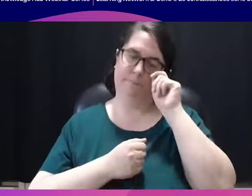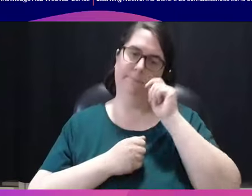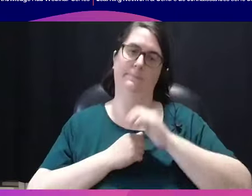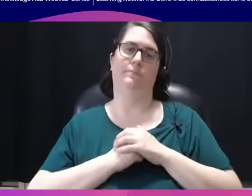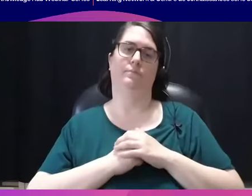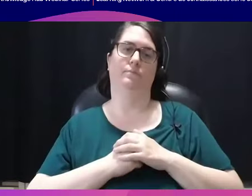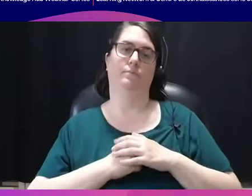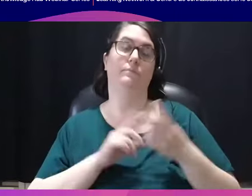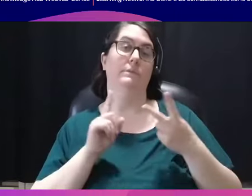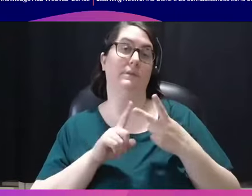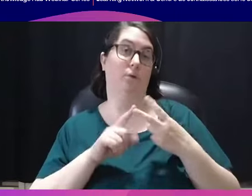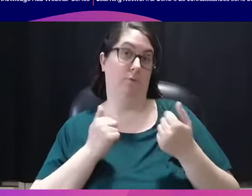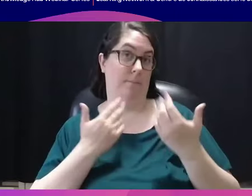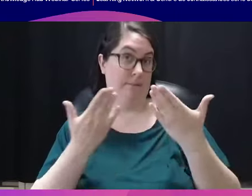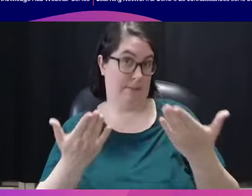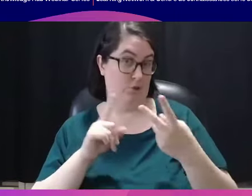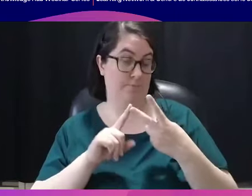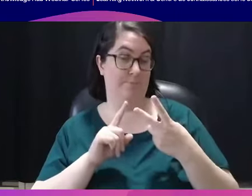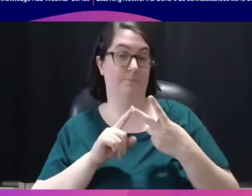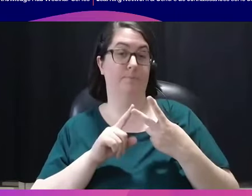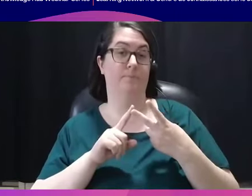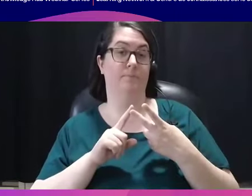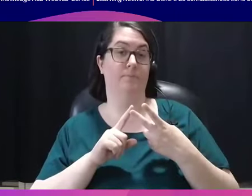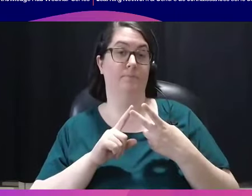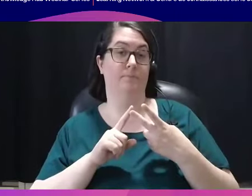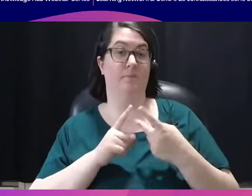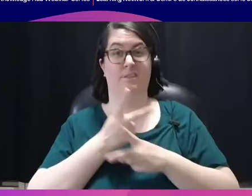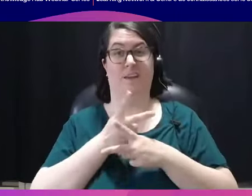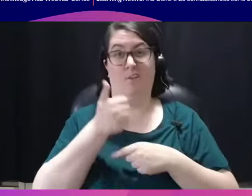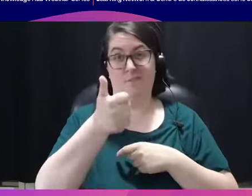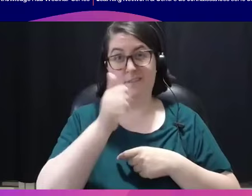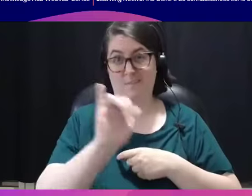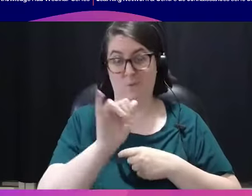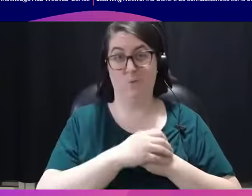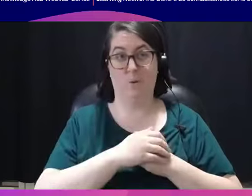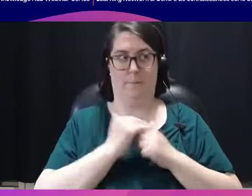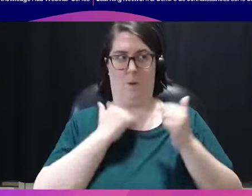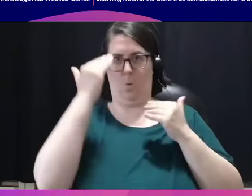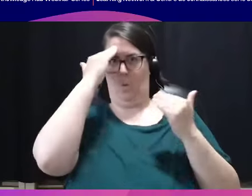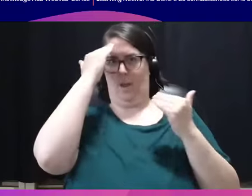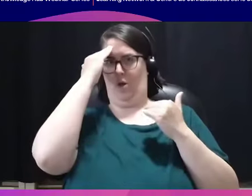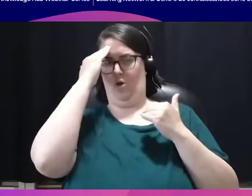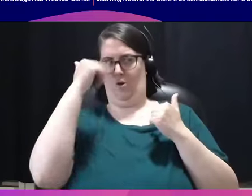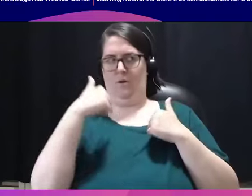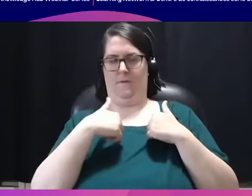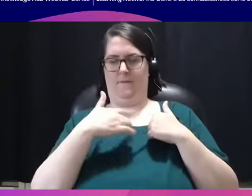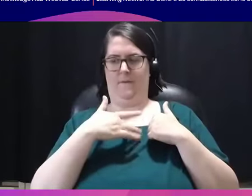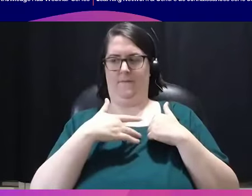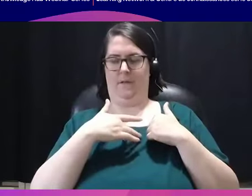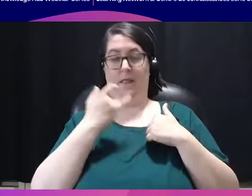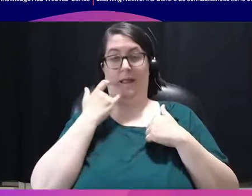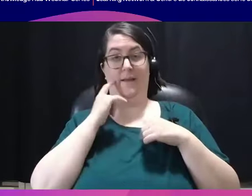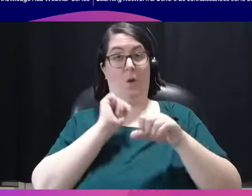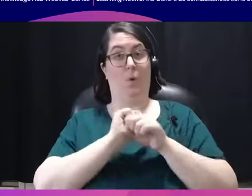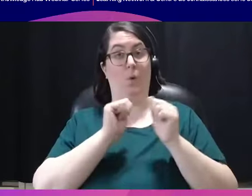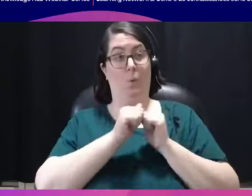The second recommendation I would suggest is to take care of yourself. Be aware of how you feel when working